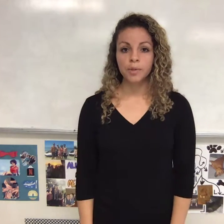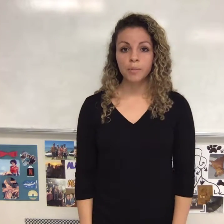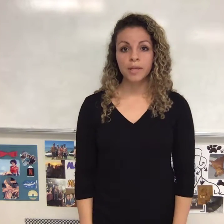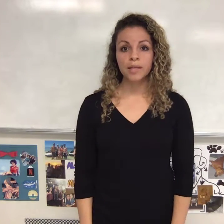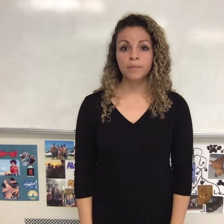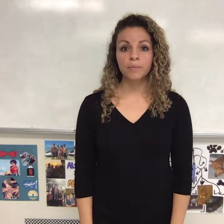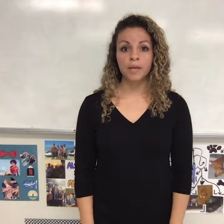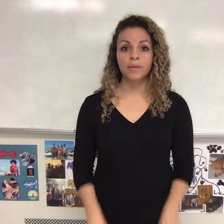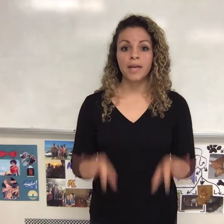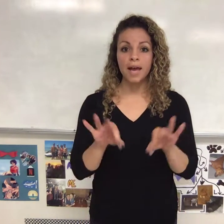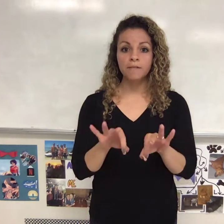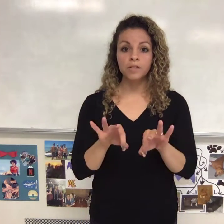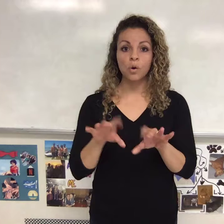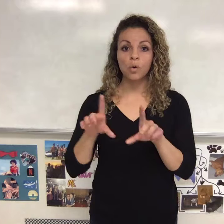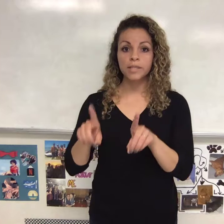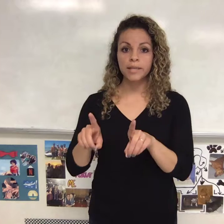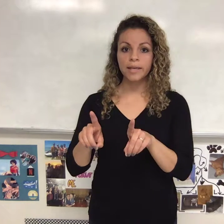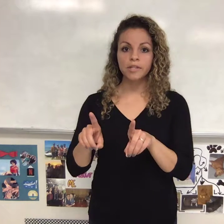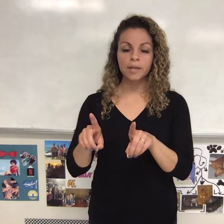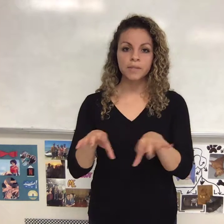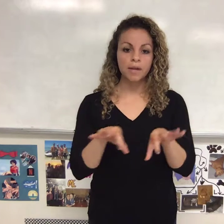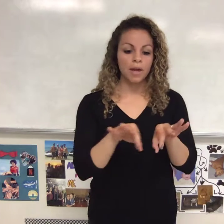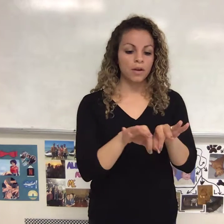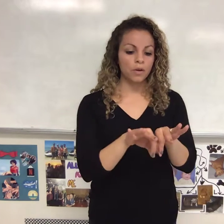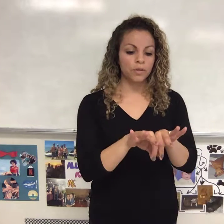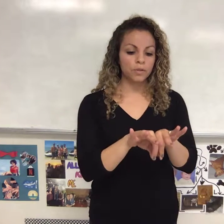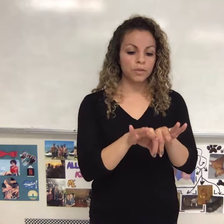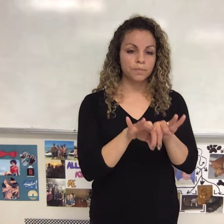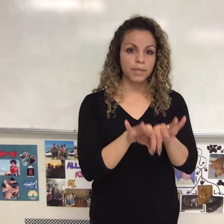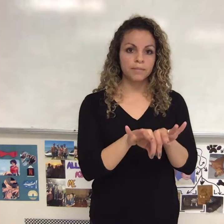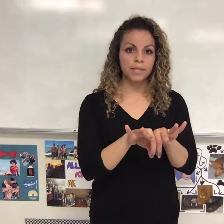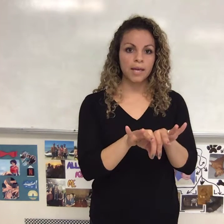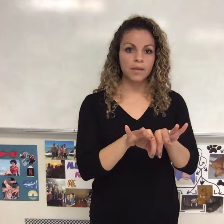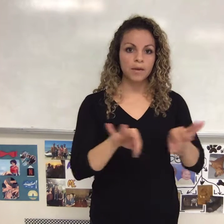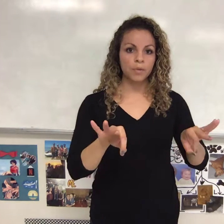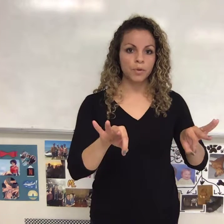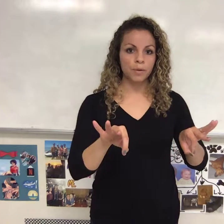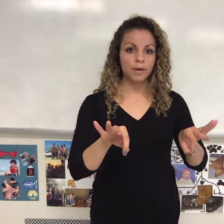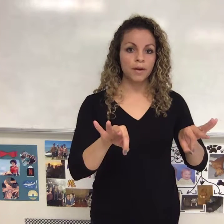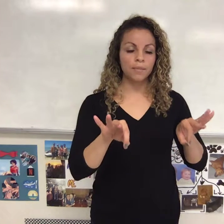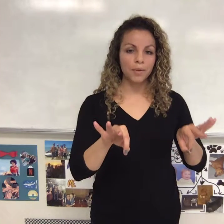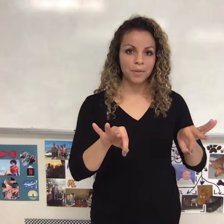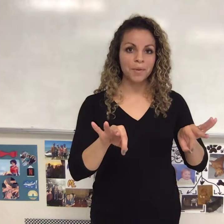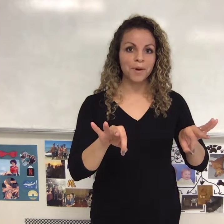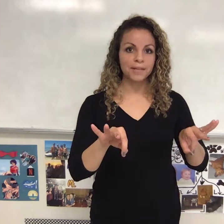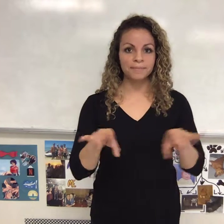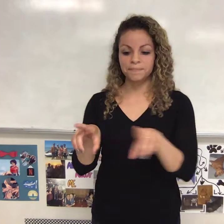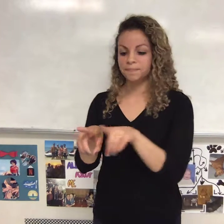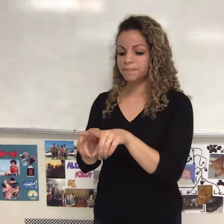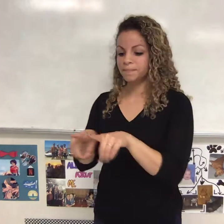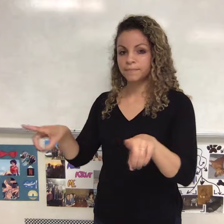Diploma can be made with F's or D hand shapes, and all you do is place them together and pull them apart.